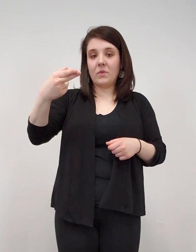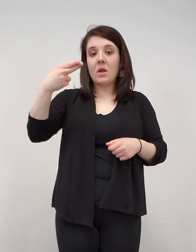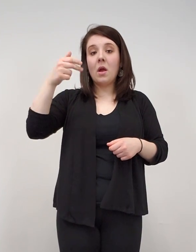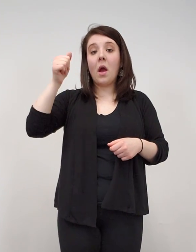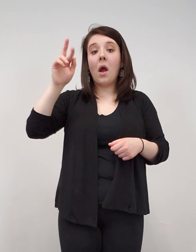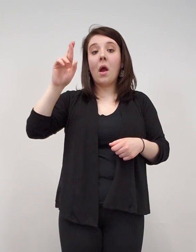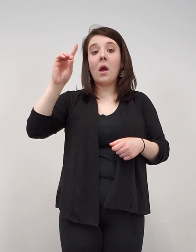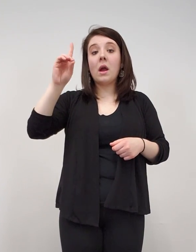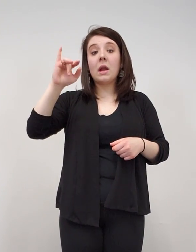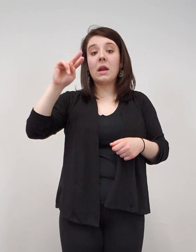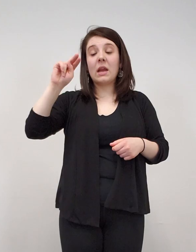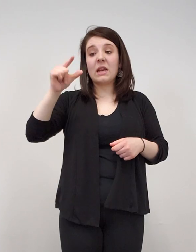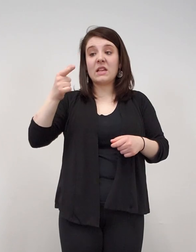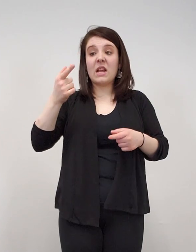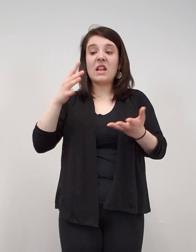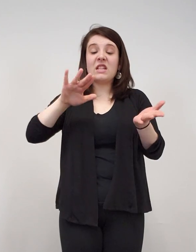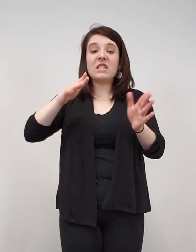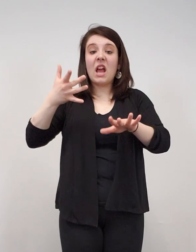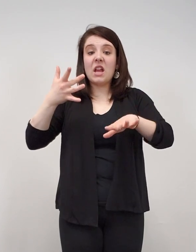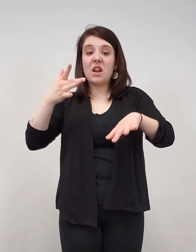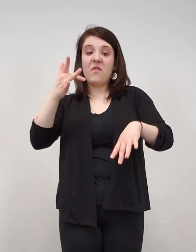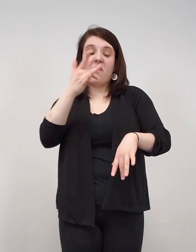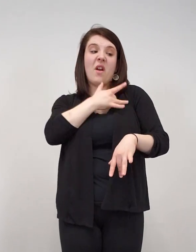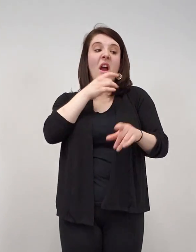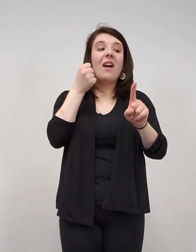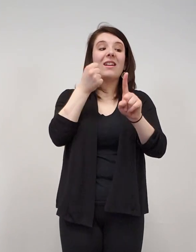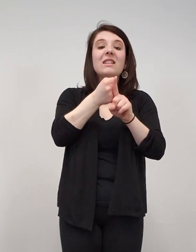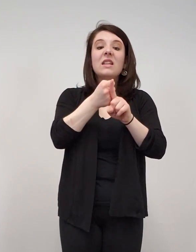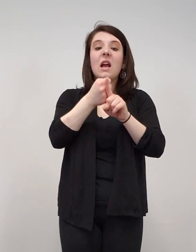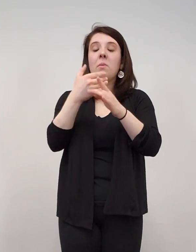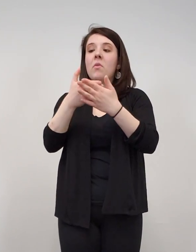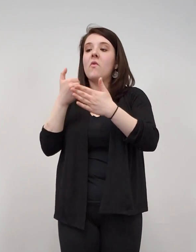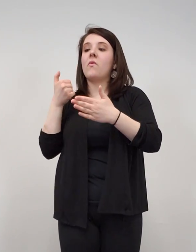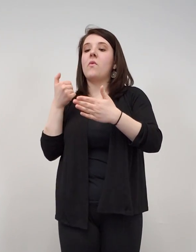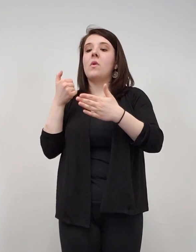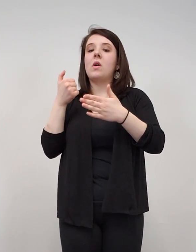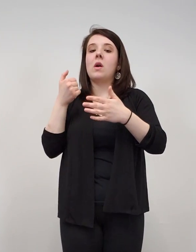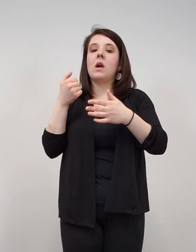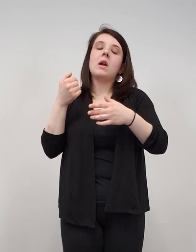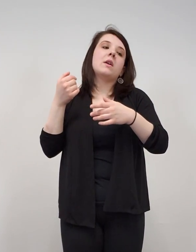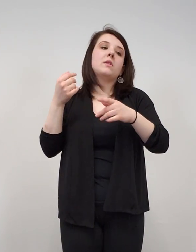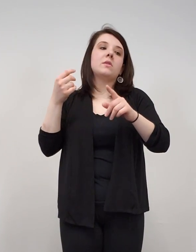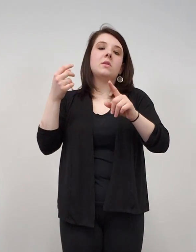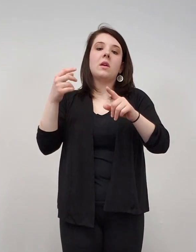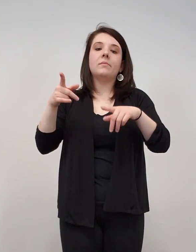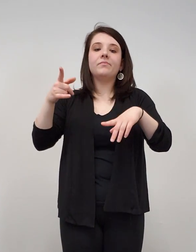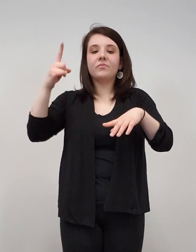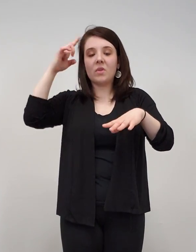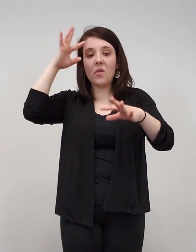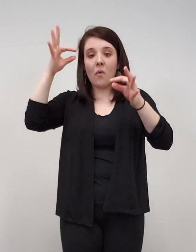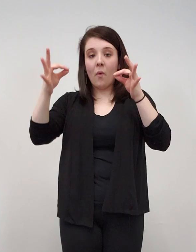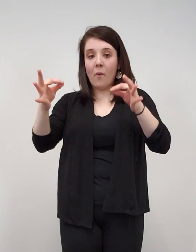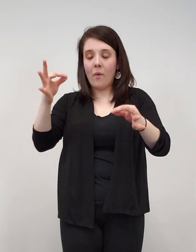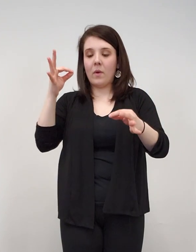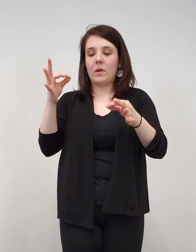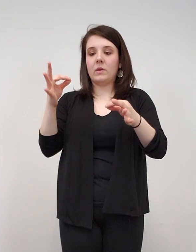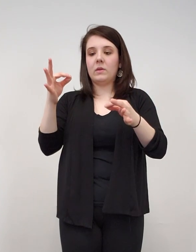before the verdict on Albert Fall actually went through, but Harding's popularity and his reputation were